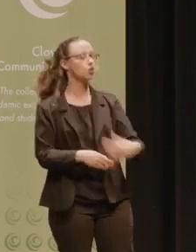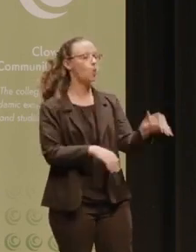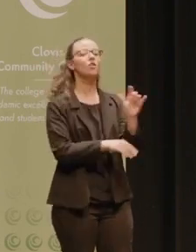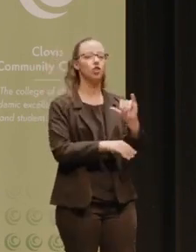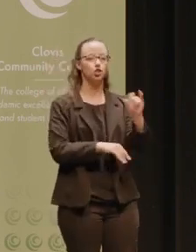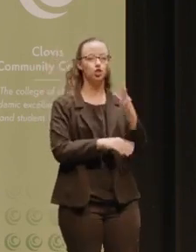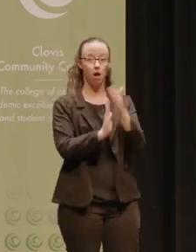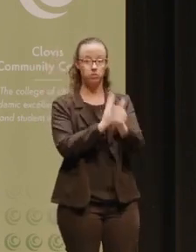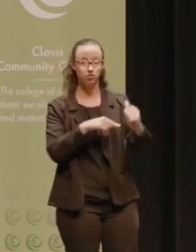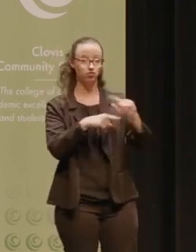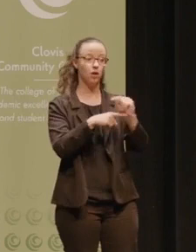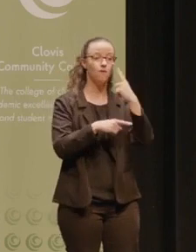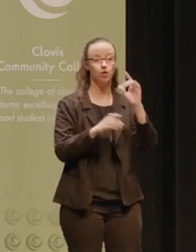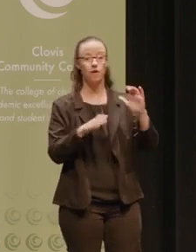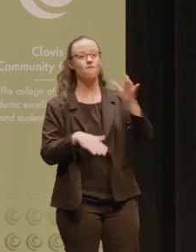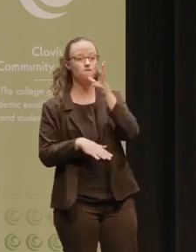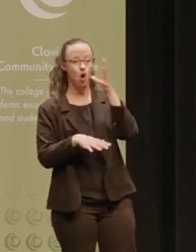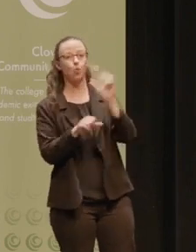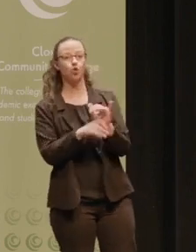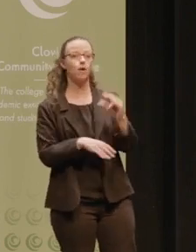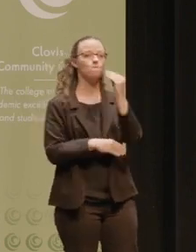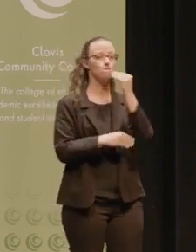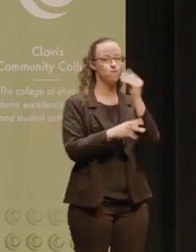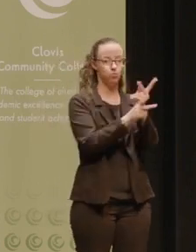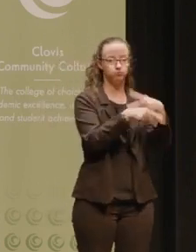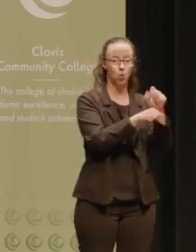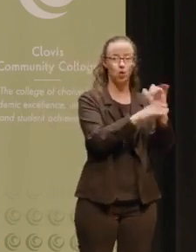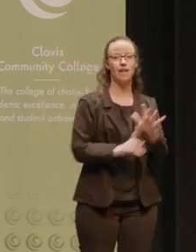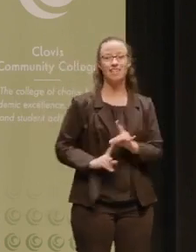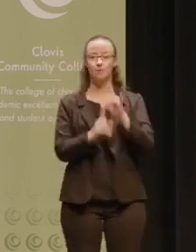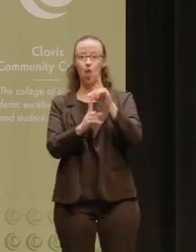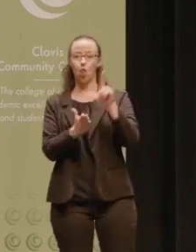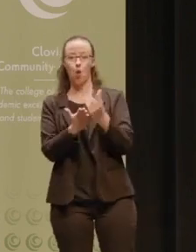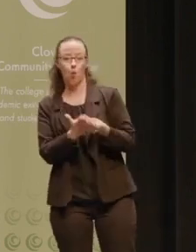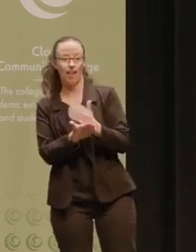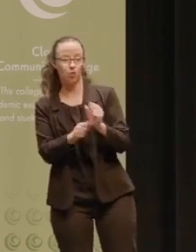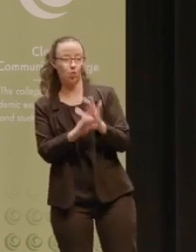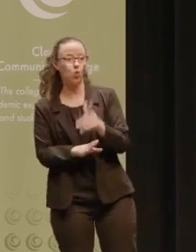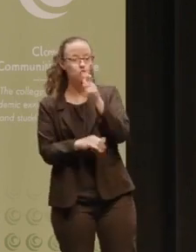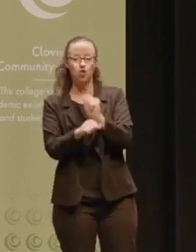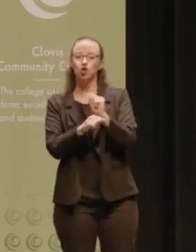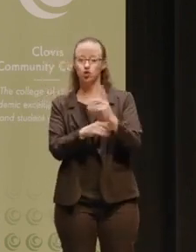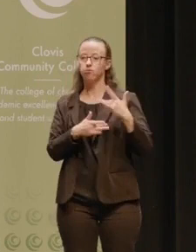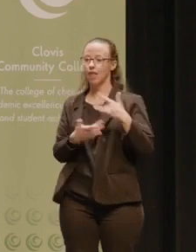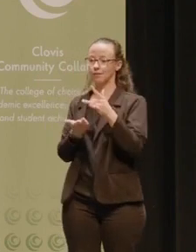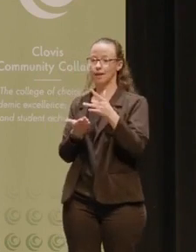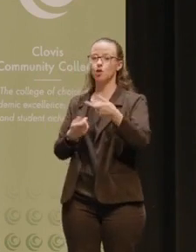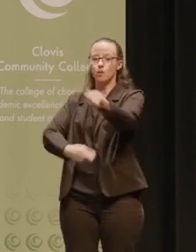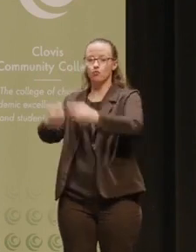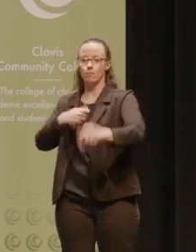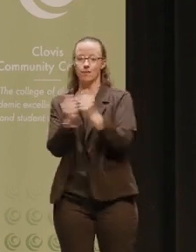training and certification for farm workers and food industry workers, especially low-wage workers, whose jobs are likely to be eliminated